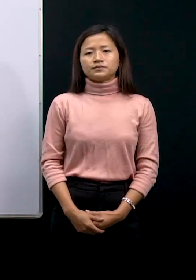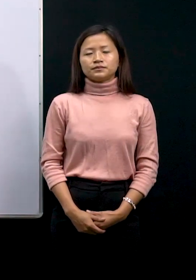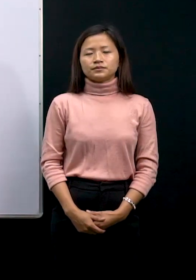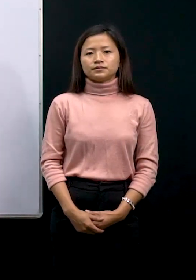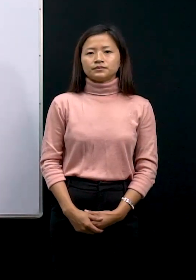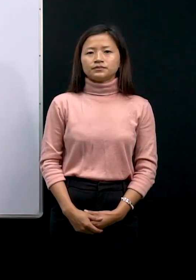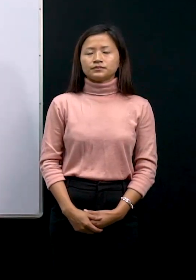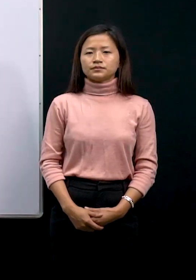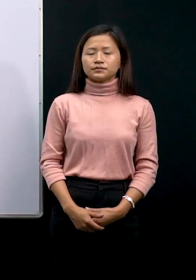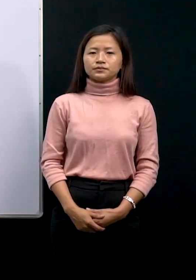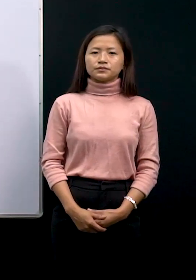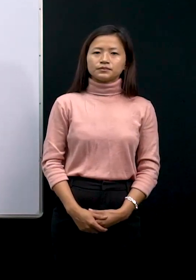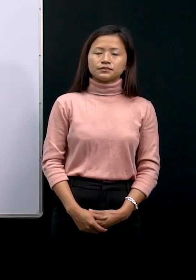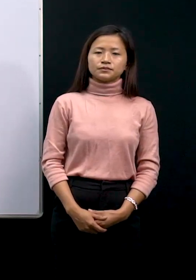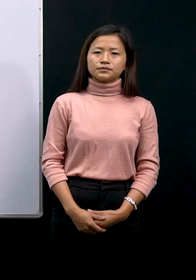John.